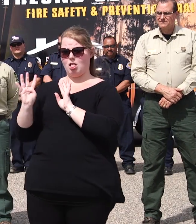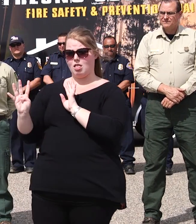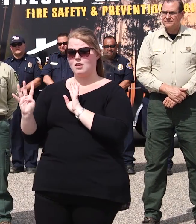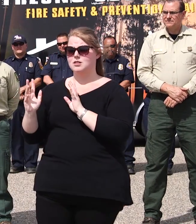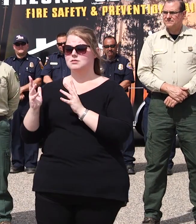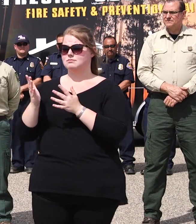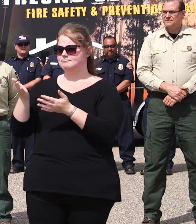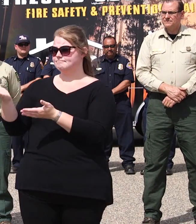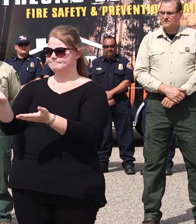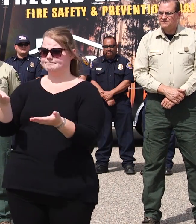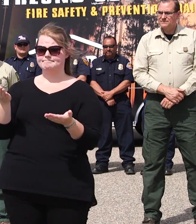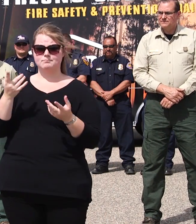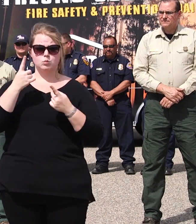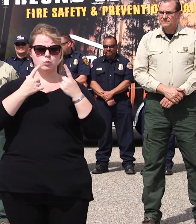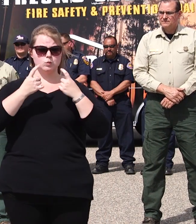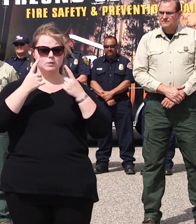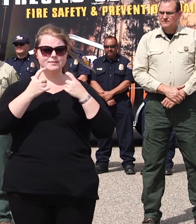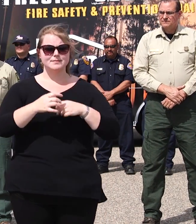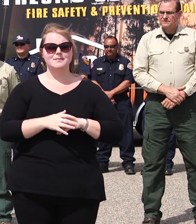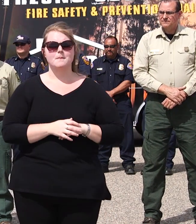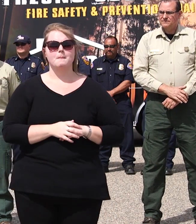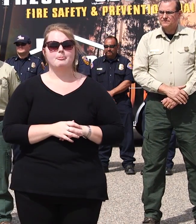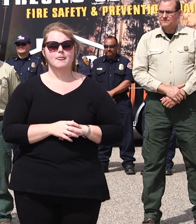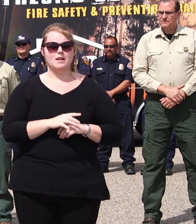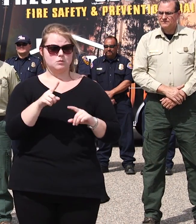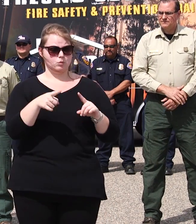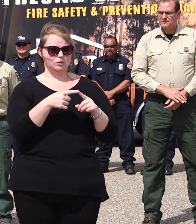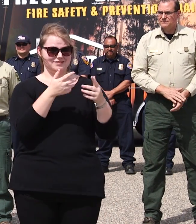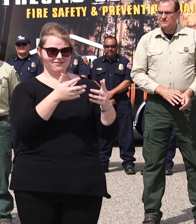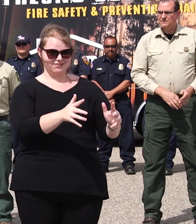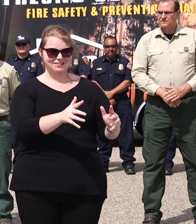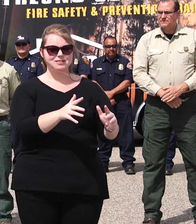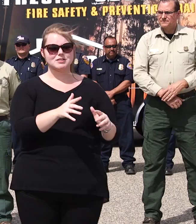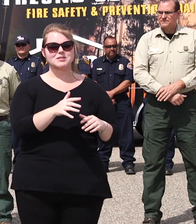at the podium here, and then once we conclude that,